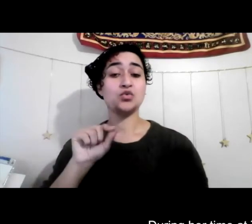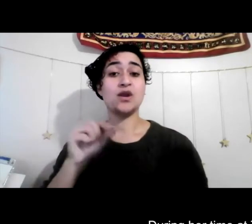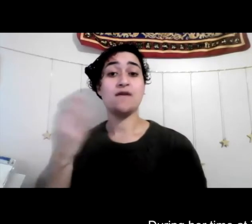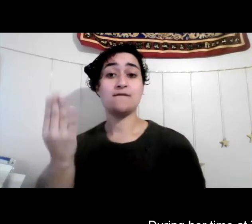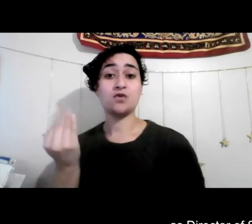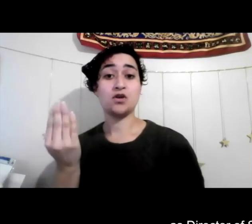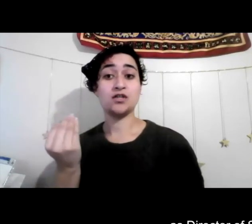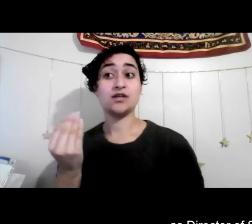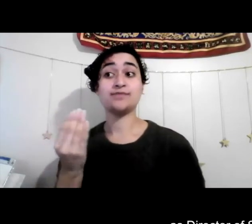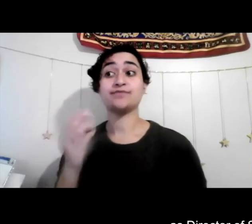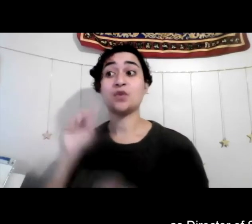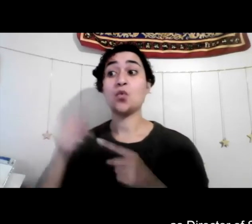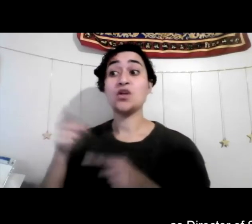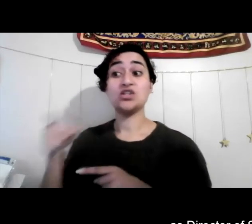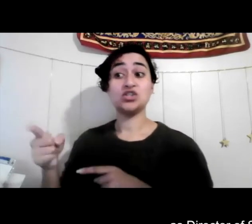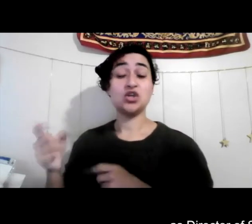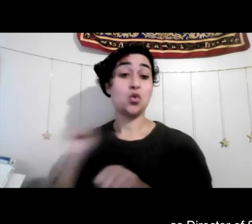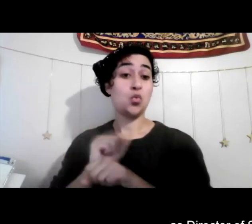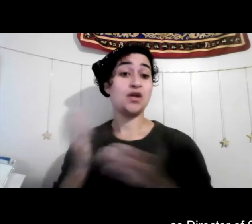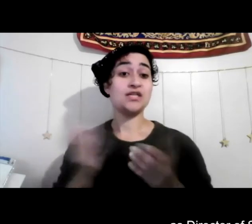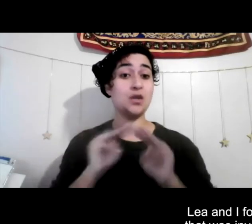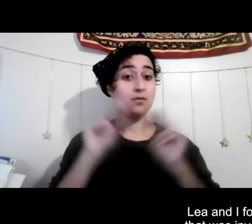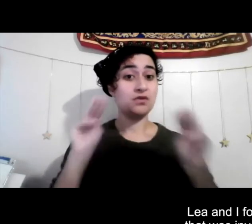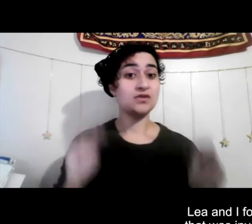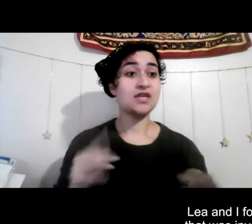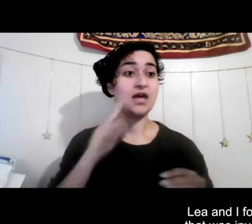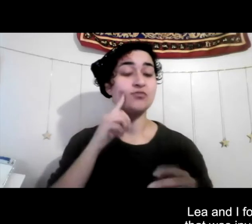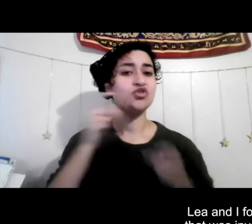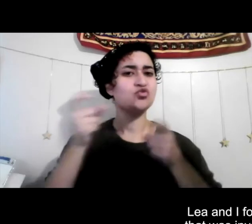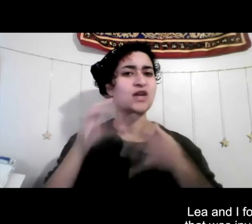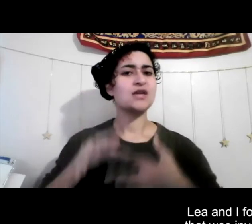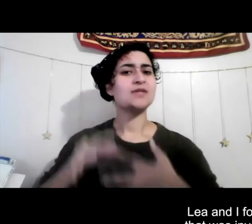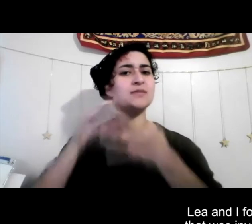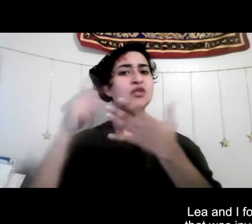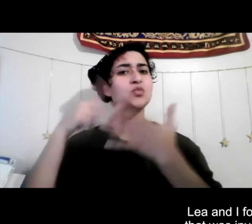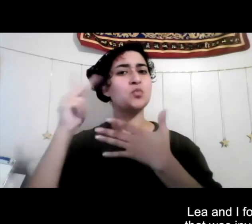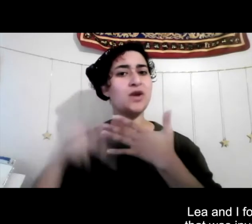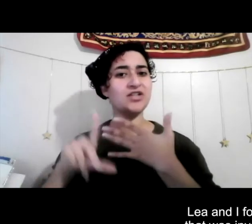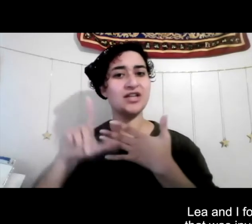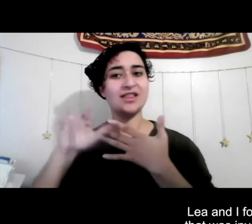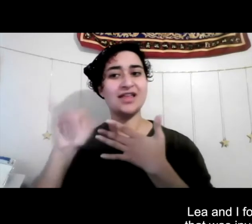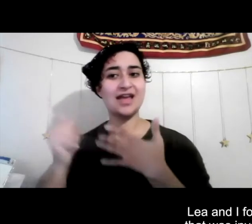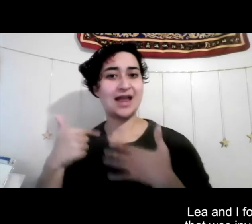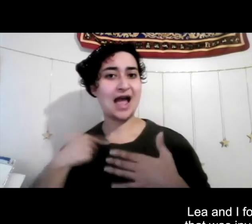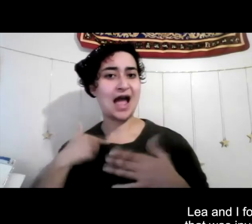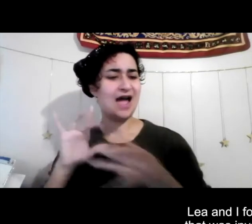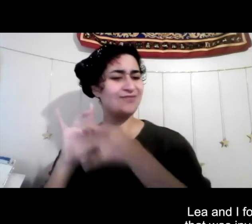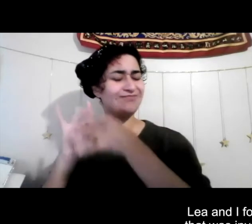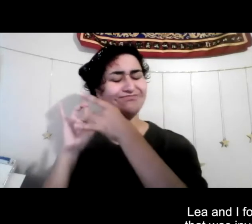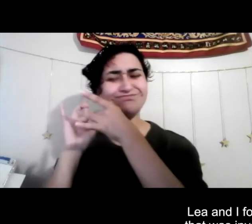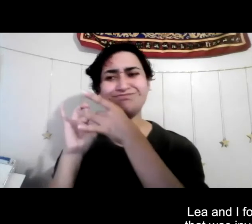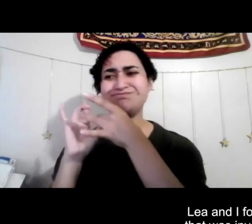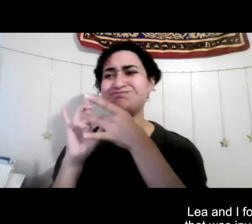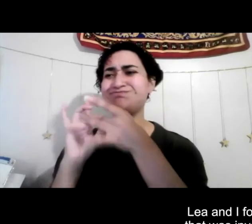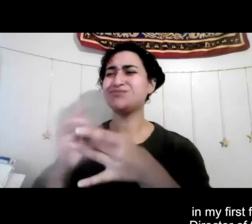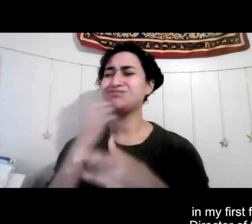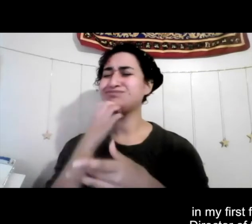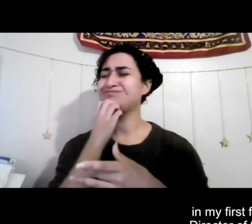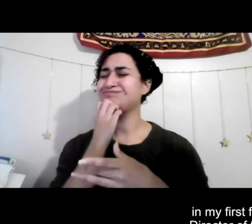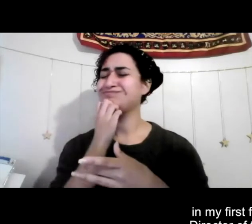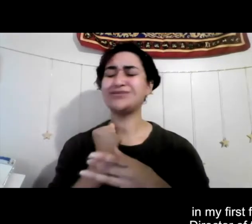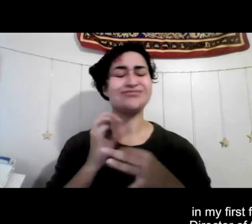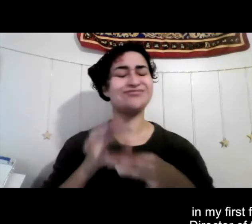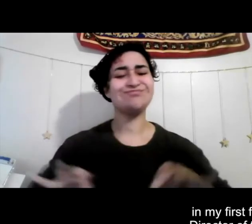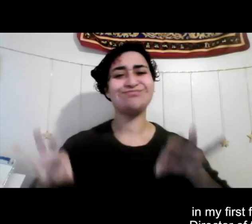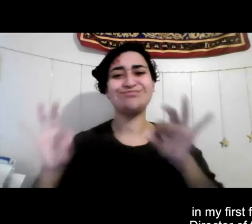Studio Museum as Director of Special Projects, Leah and I formed a bond that was invaluable to me in my